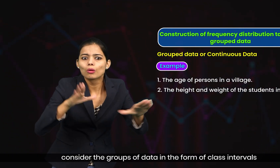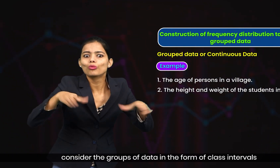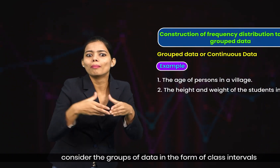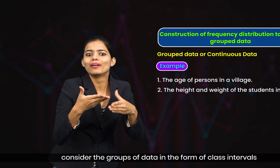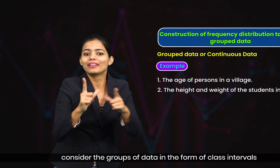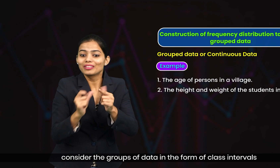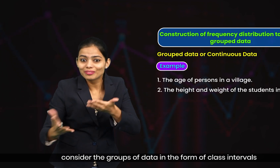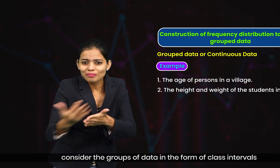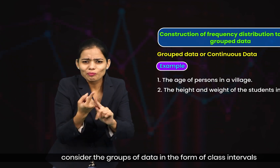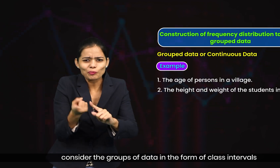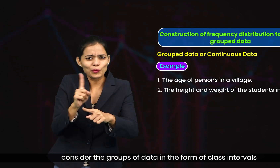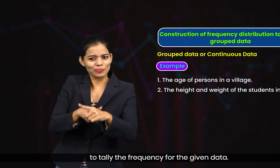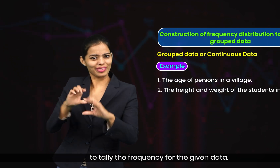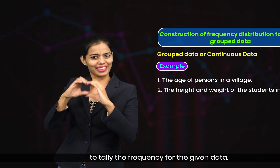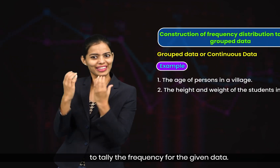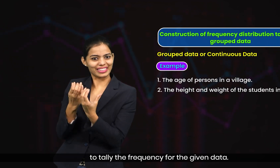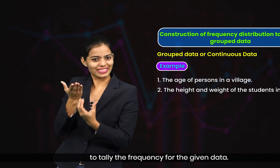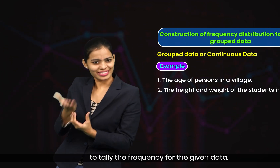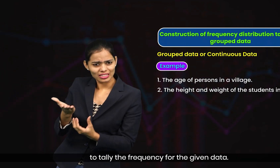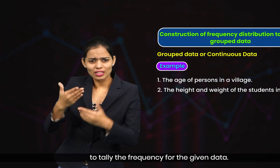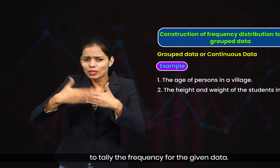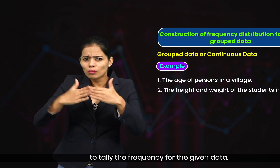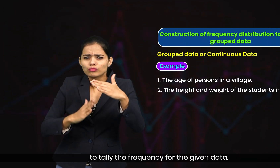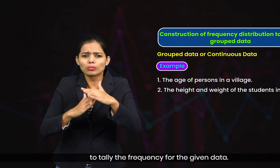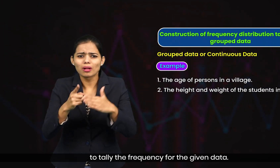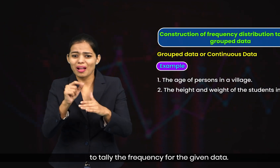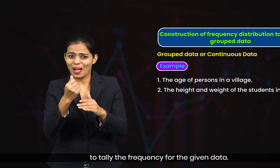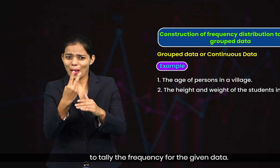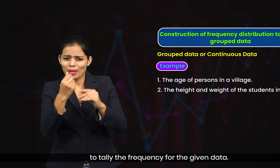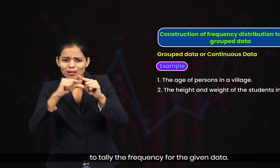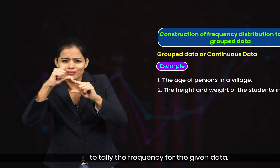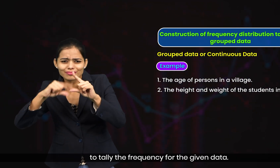form of class intervals to tally the frequency for the given data.